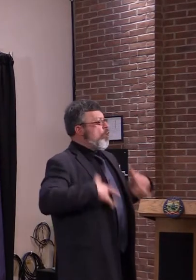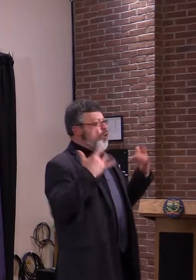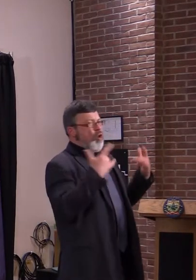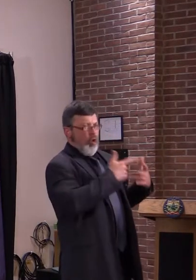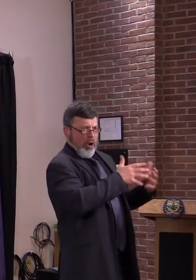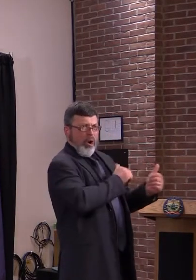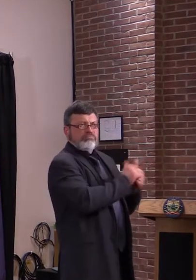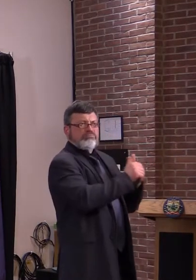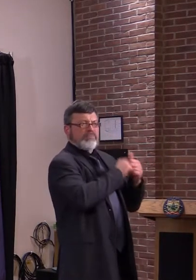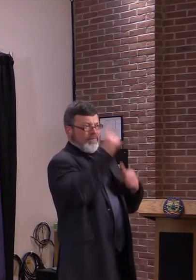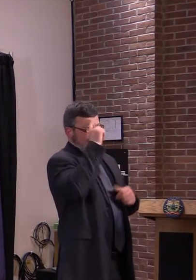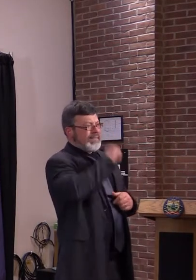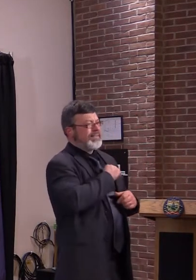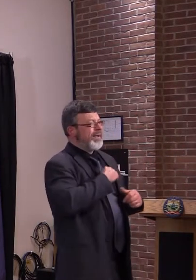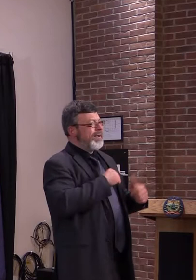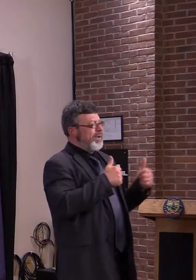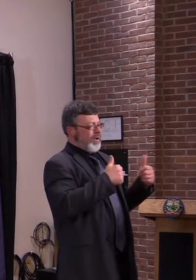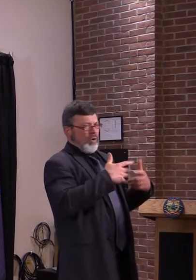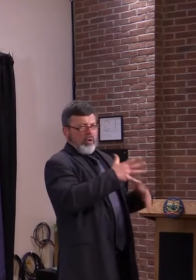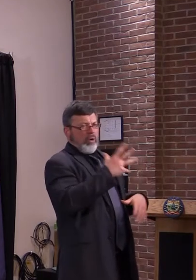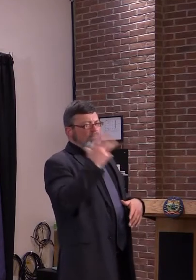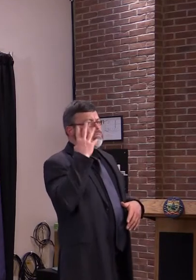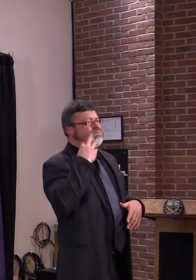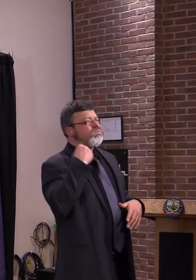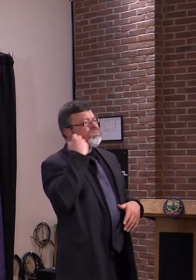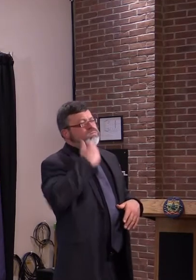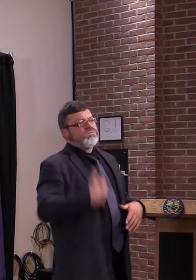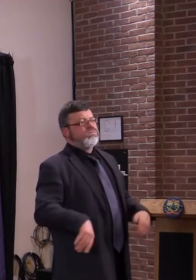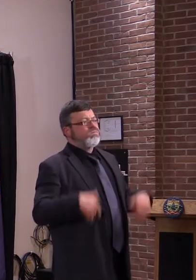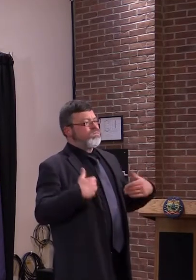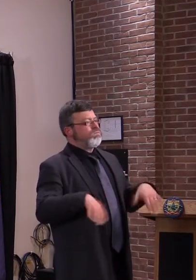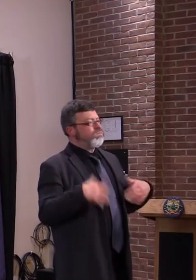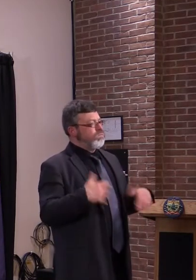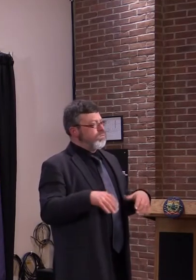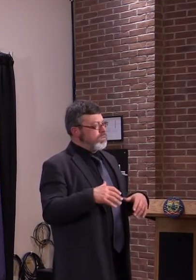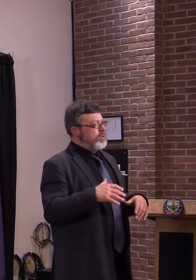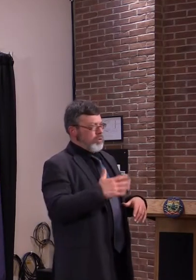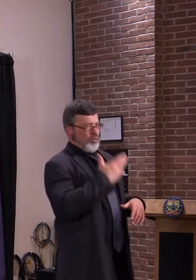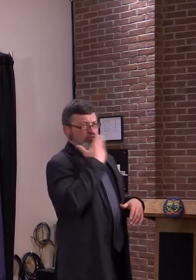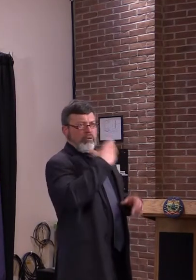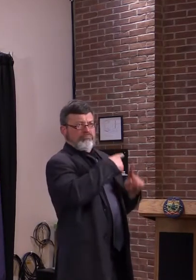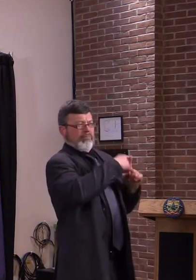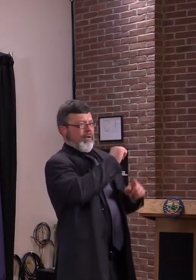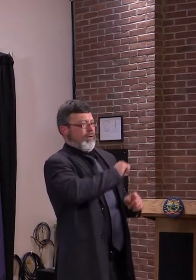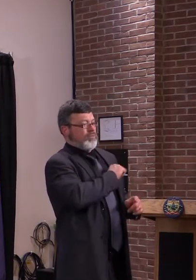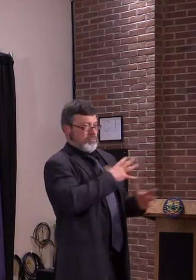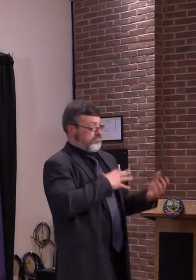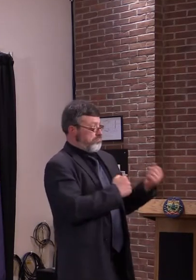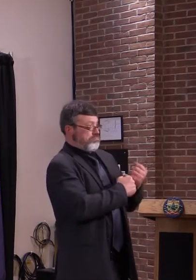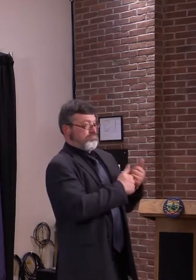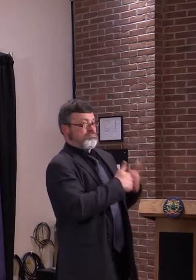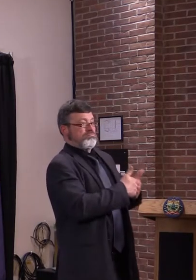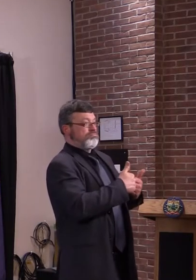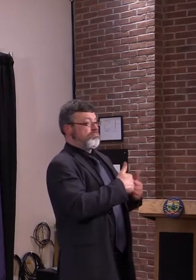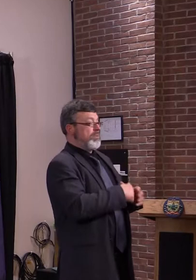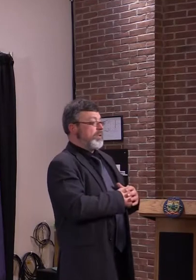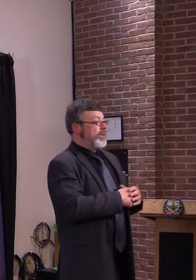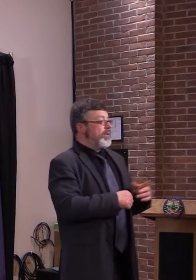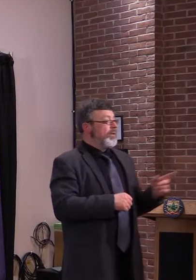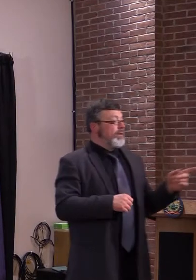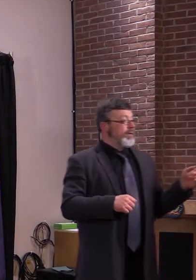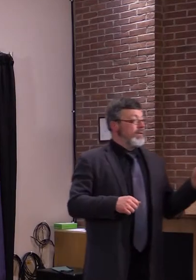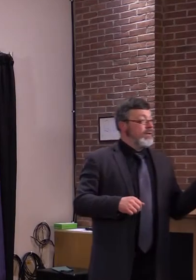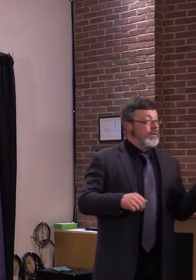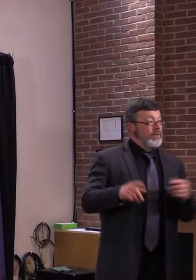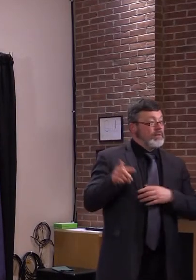wealth of experience and the right demeanor, and it should be an interesting race. So no plans on